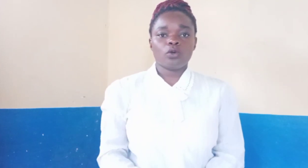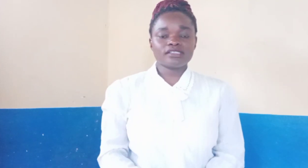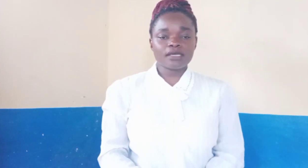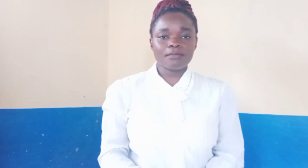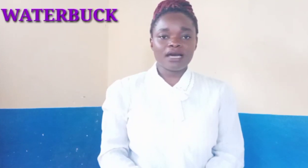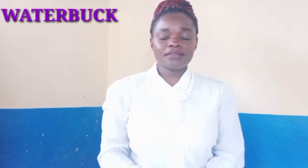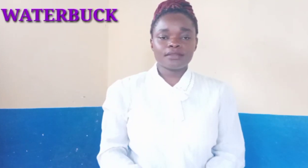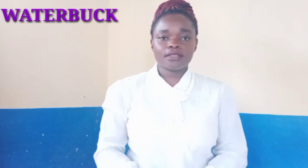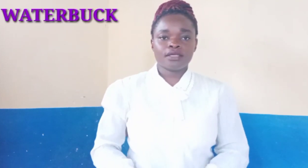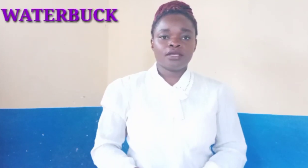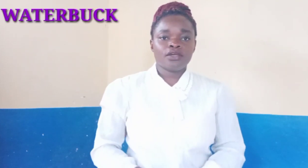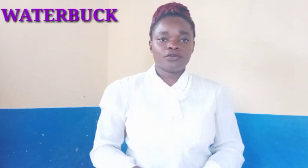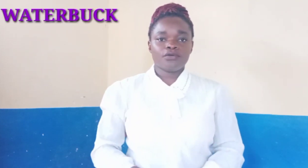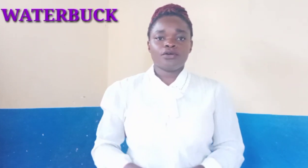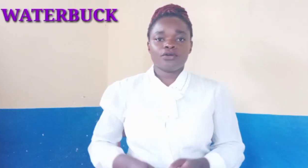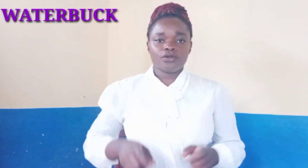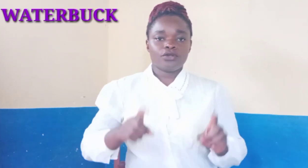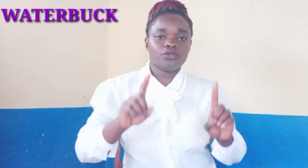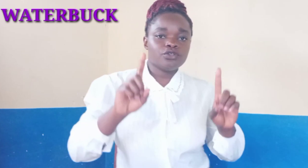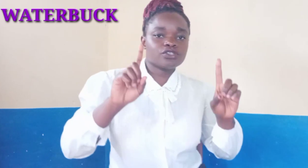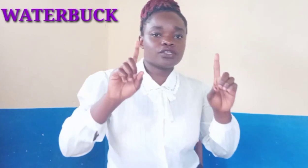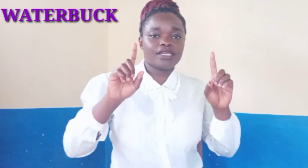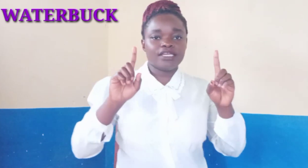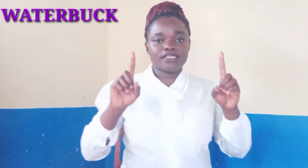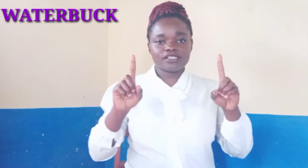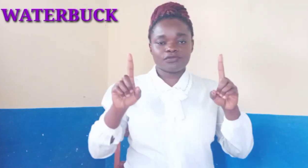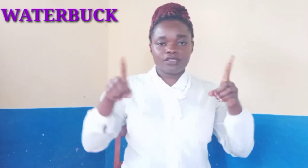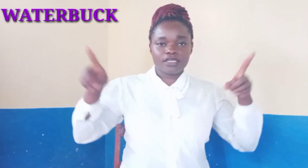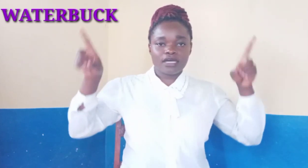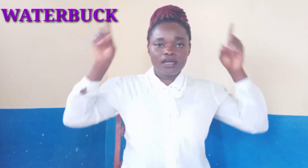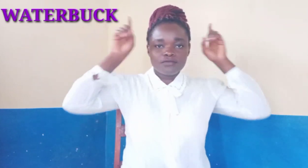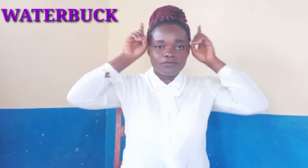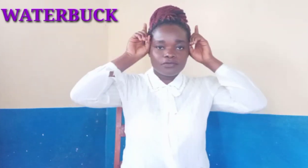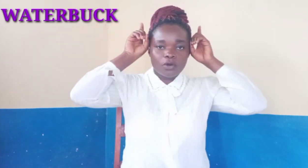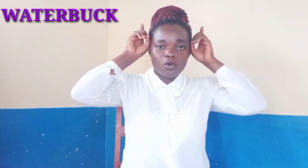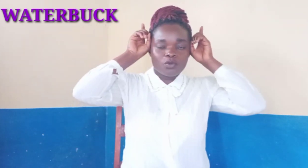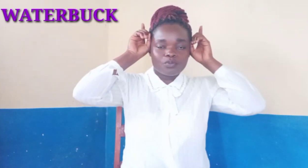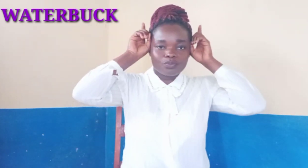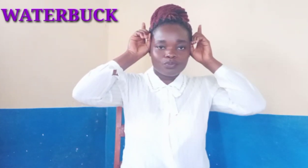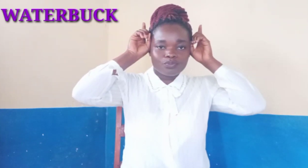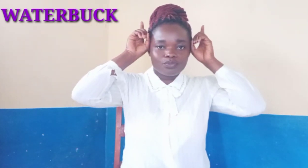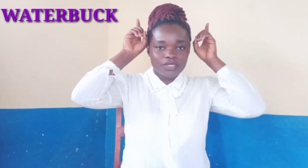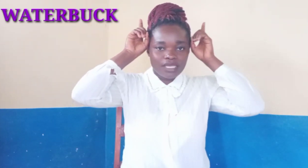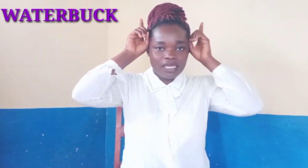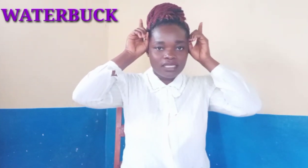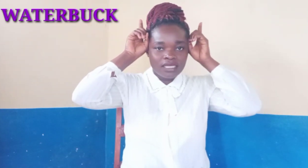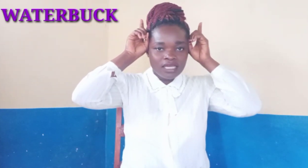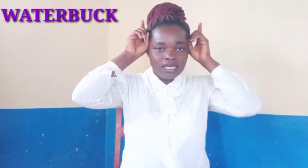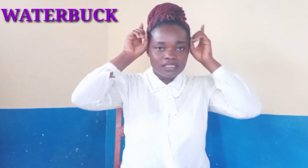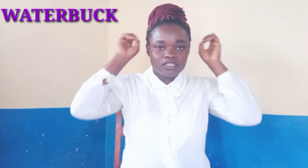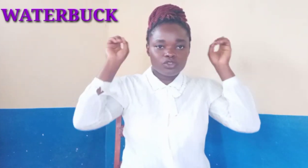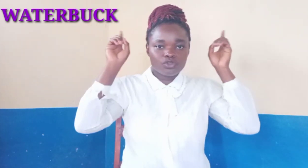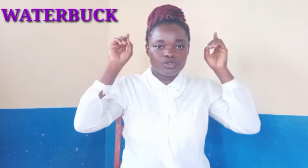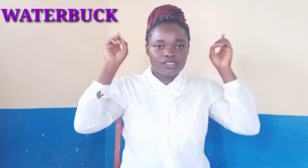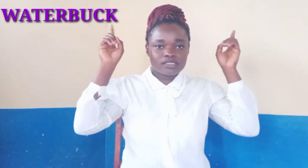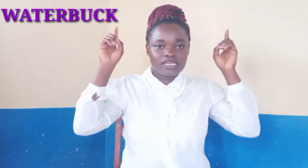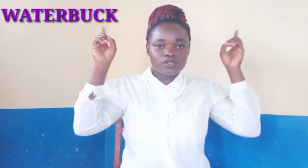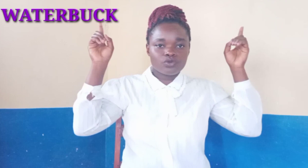What about? Use the index finger from the head, and then you do it